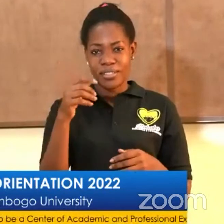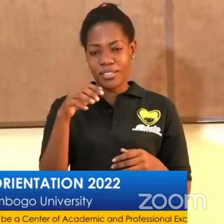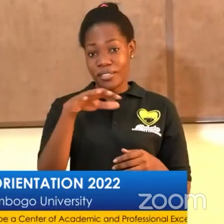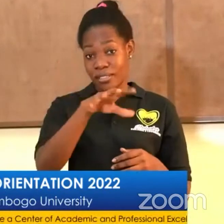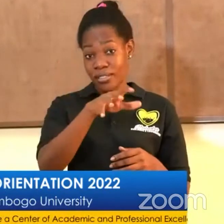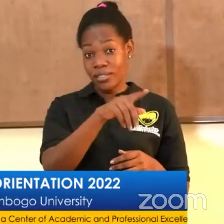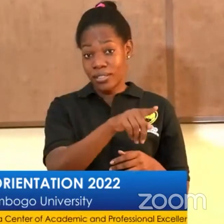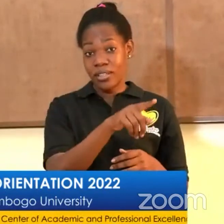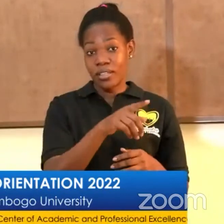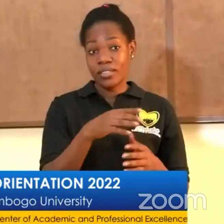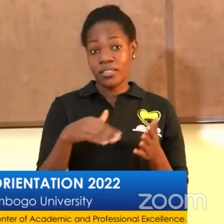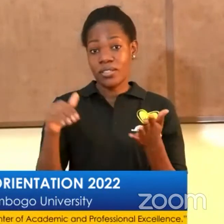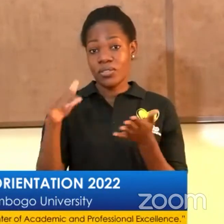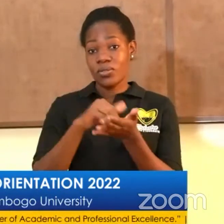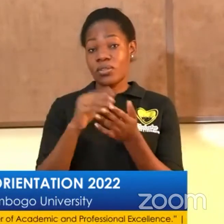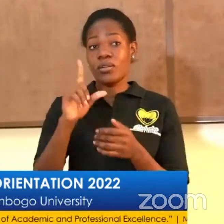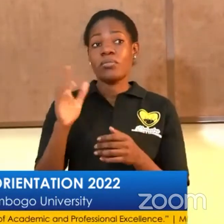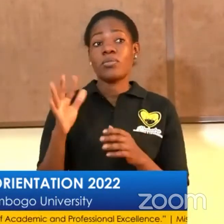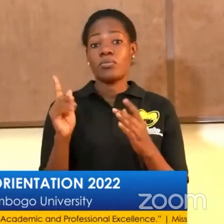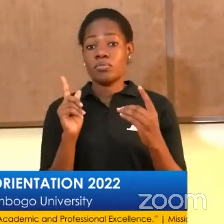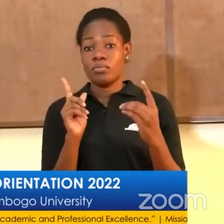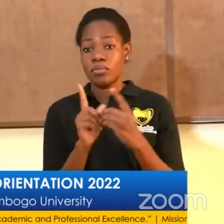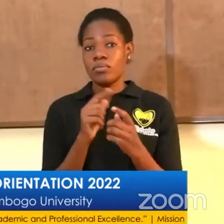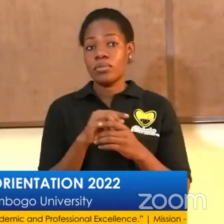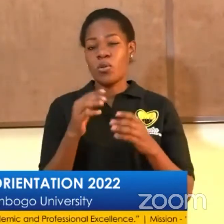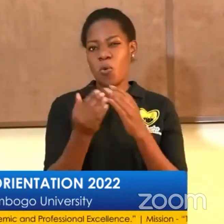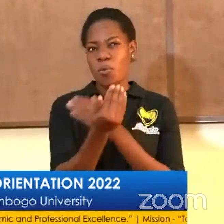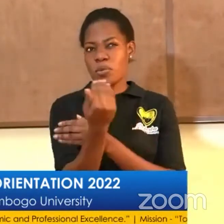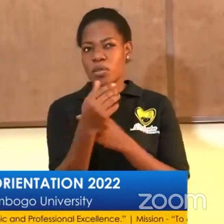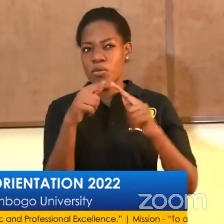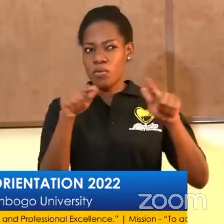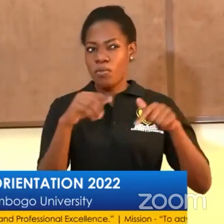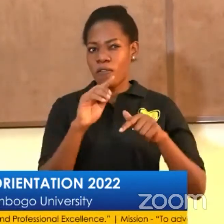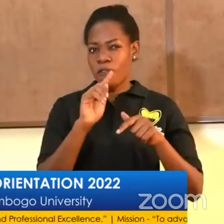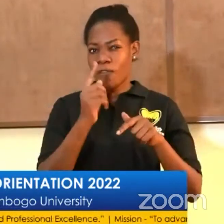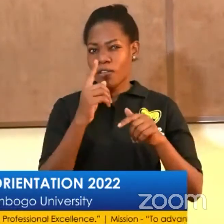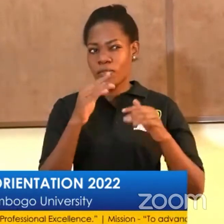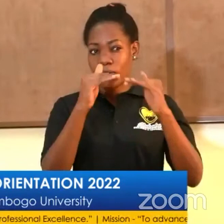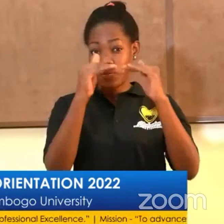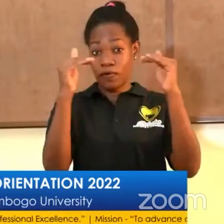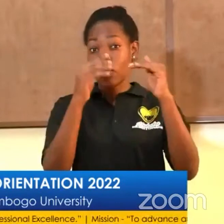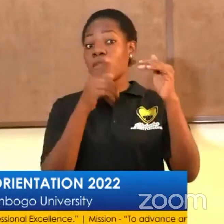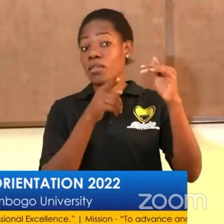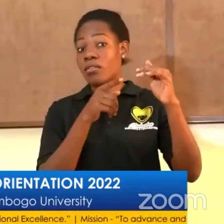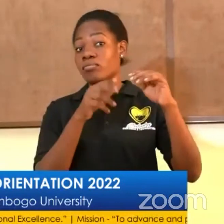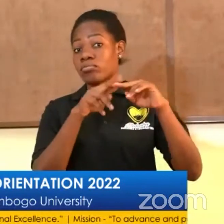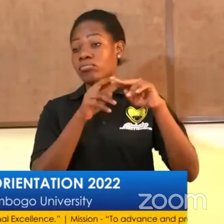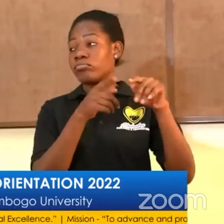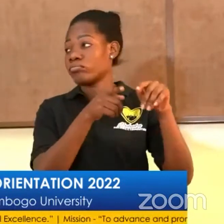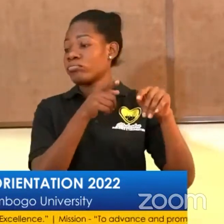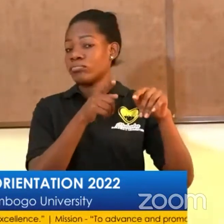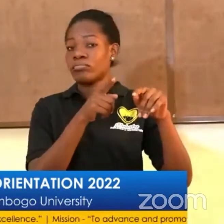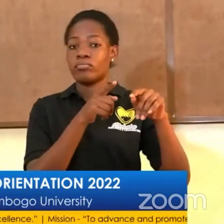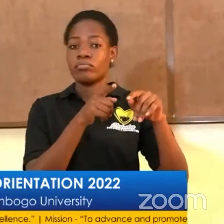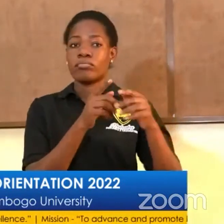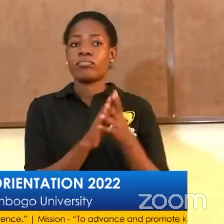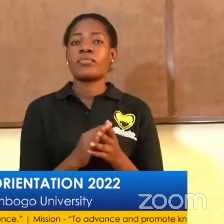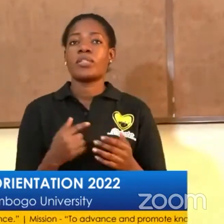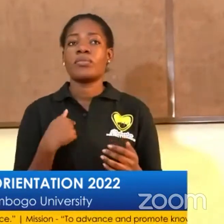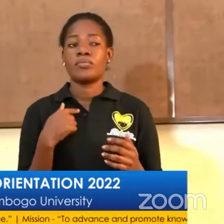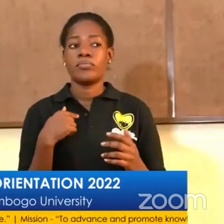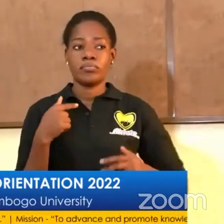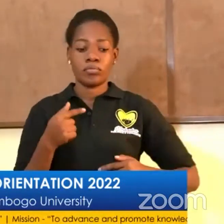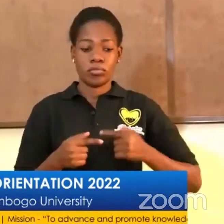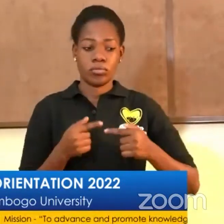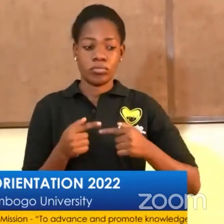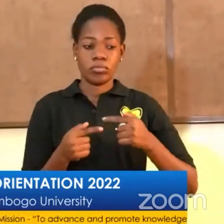when you come there in the computer room, first floor. That's where you'll find me. Yeah, I'm just going to continue from